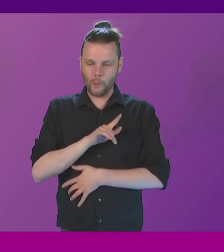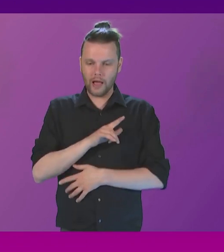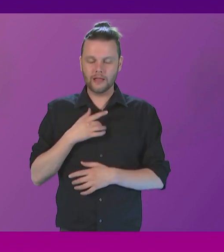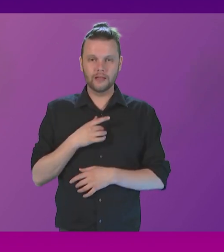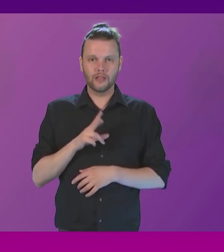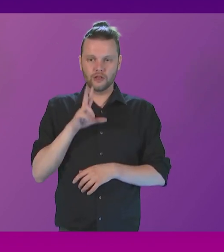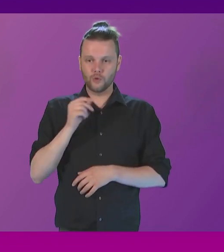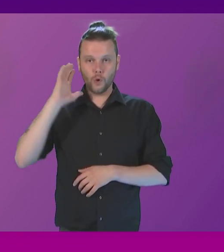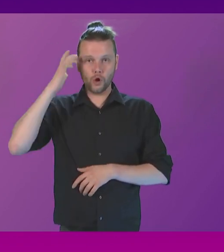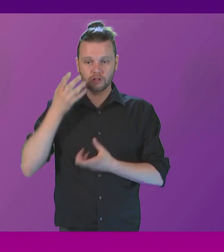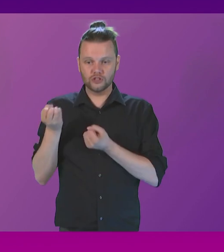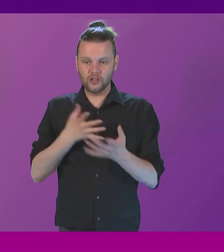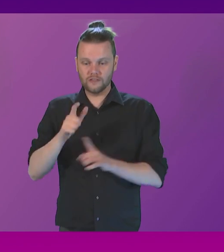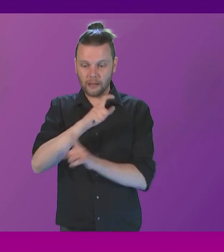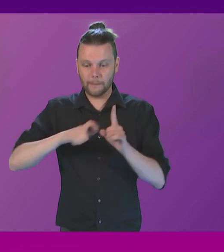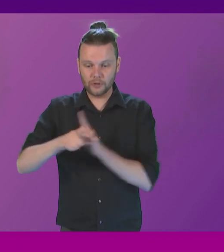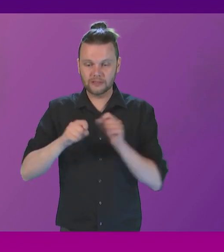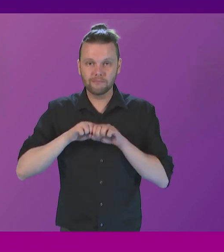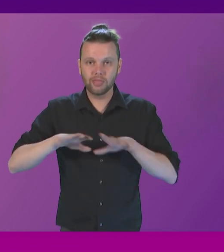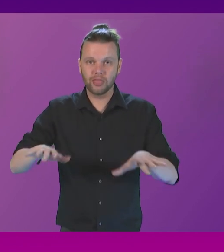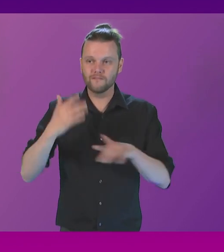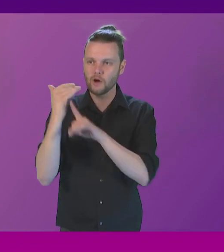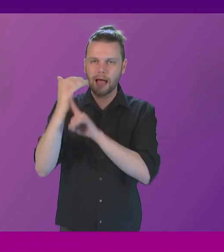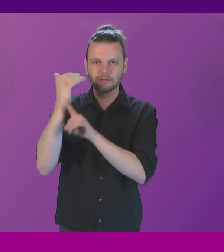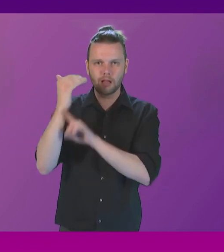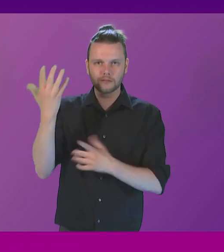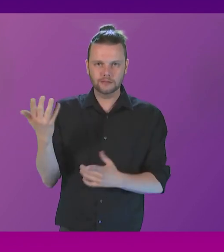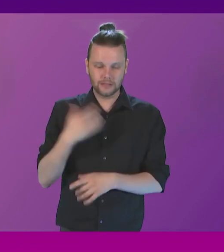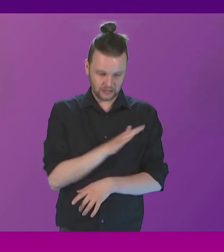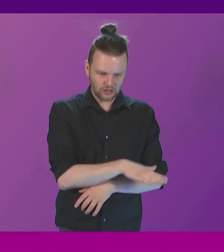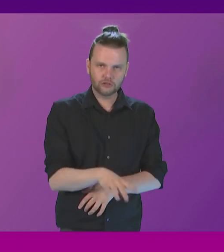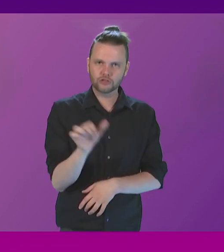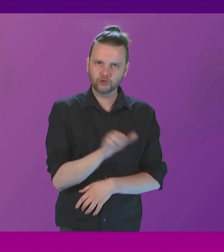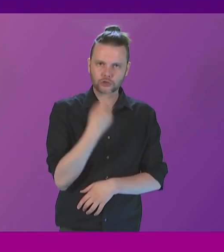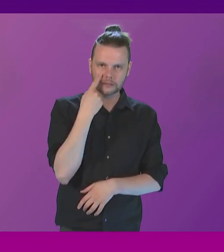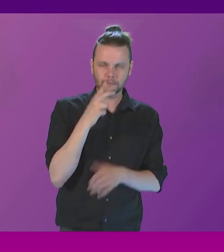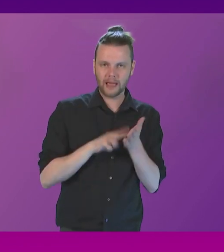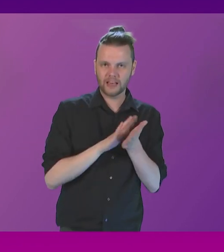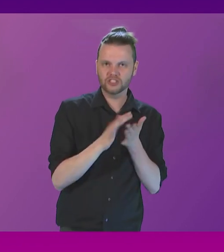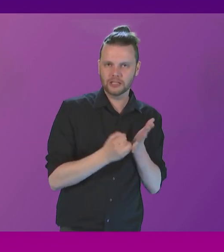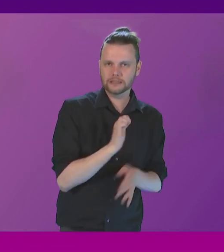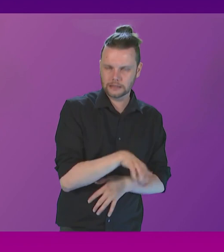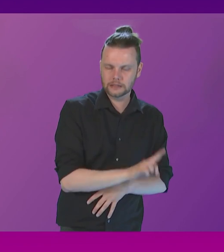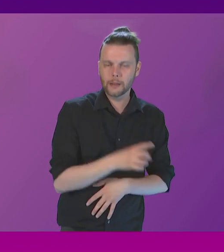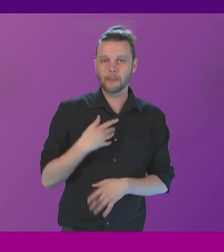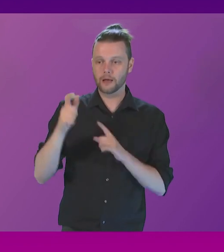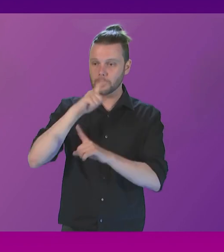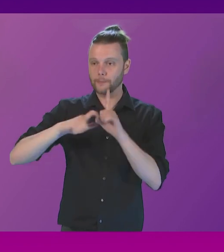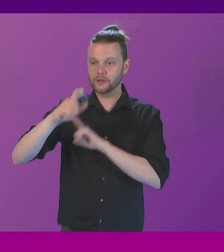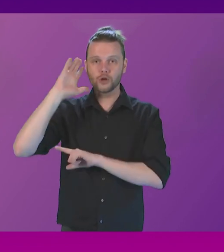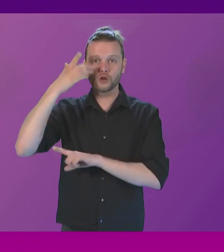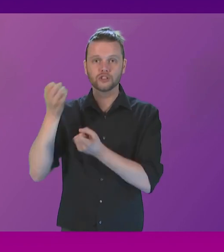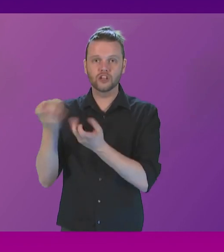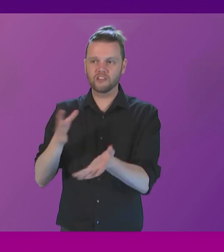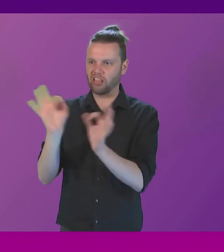audiology services in the community for adults, mean, obviously, children should be being seen by the NHS. But because those community audiology services